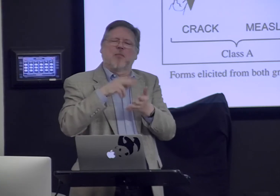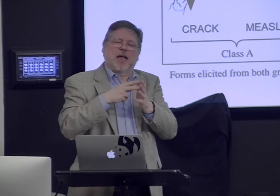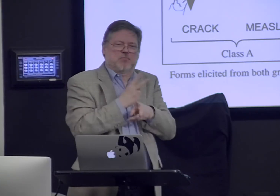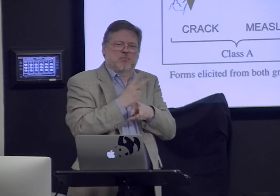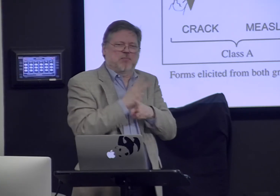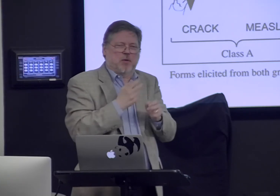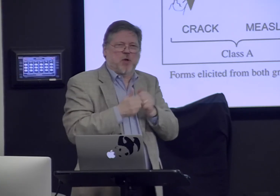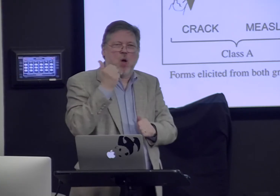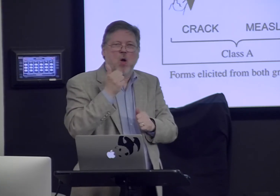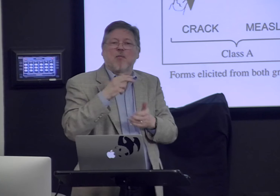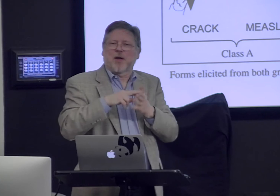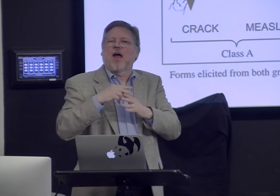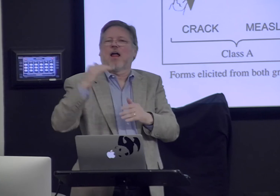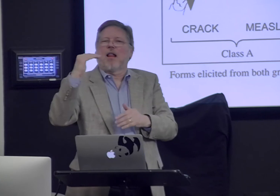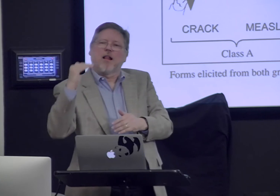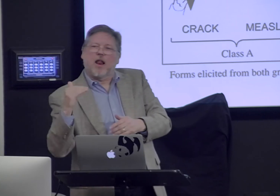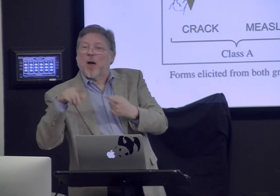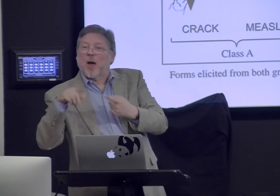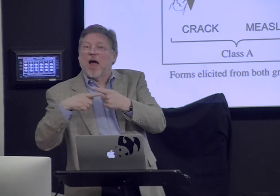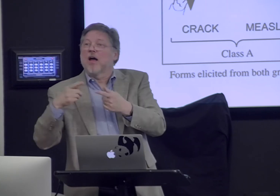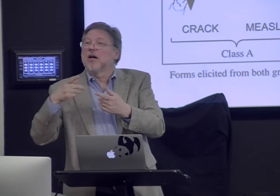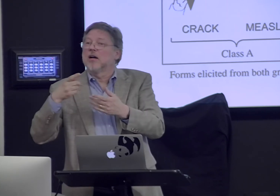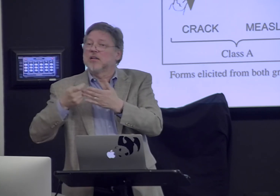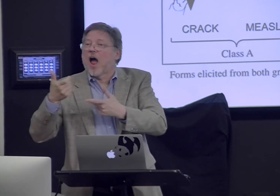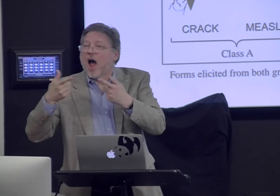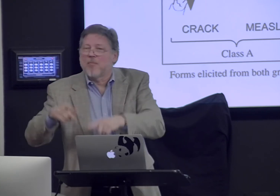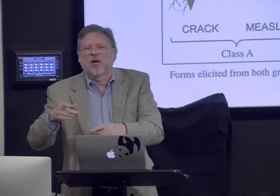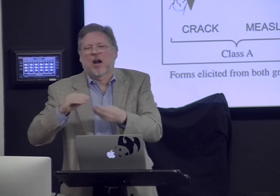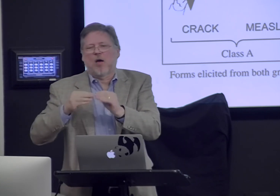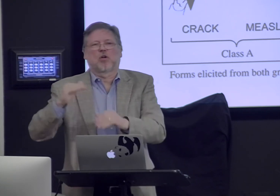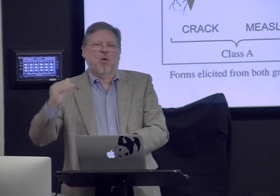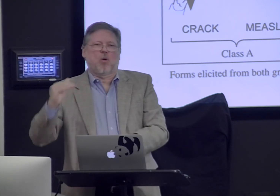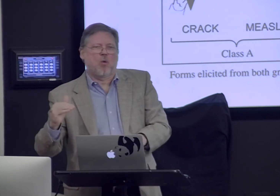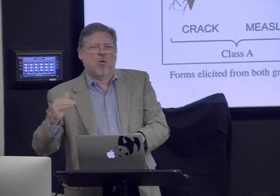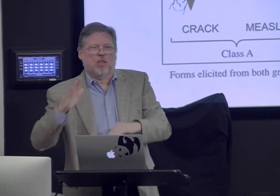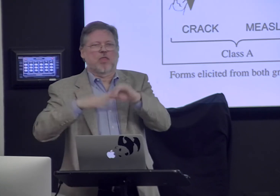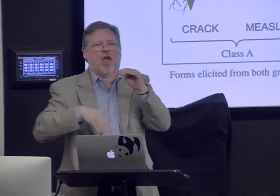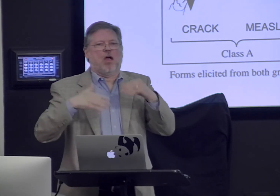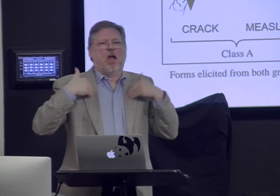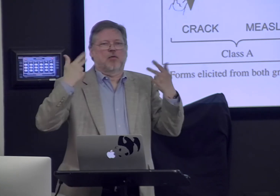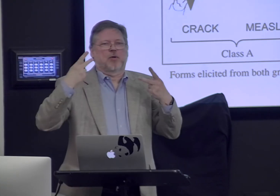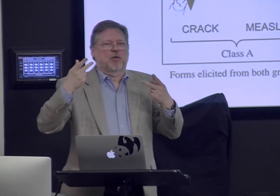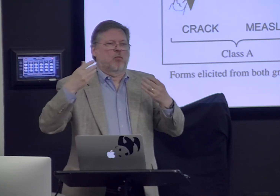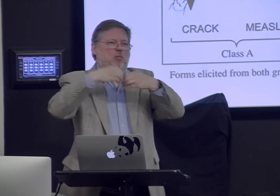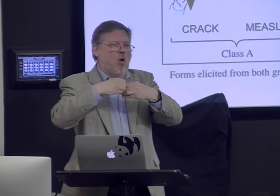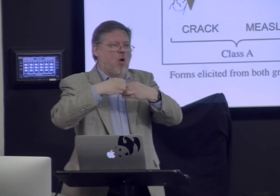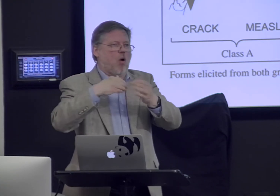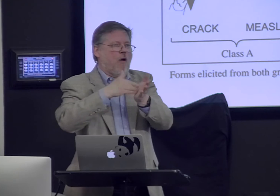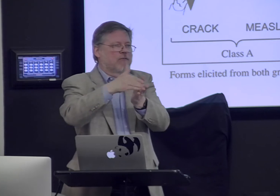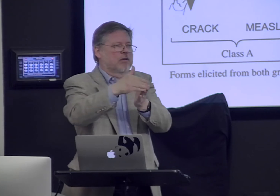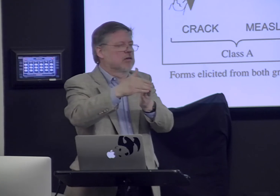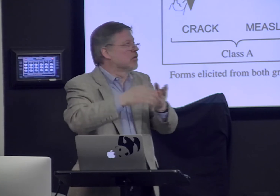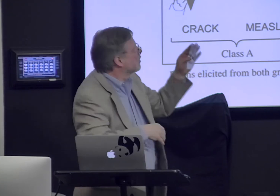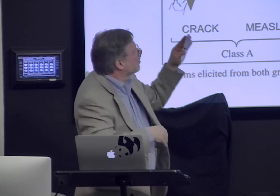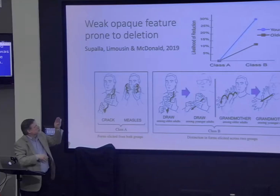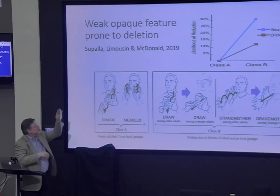deletion. The people who would retain both features were older adults.